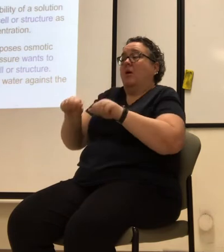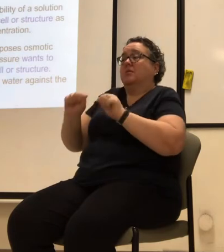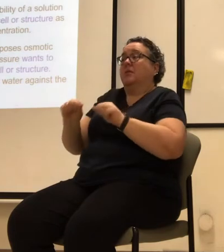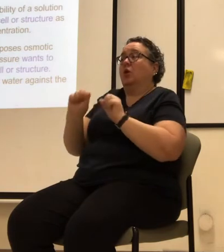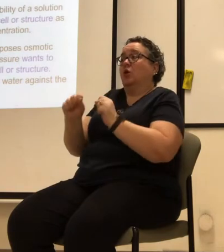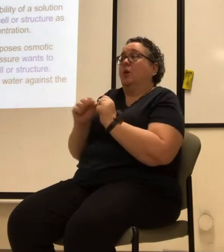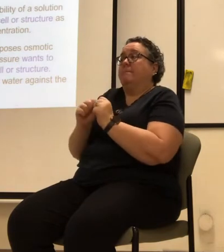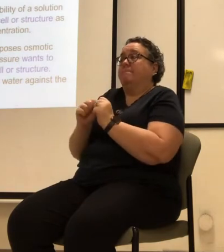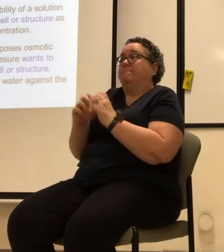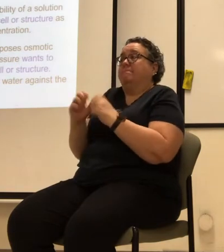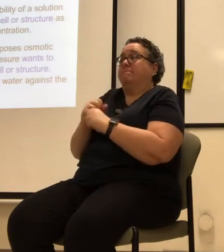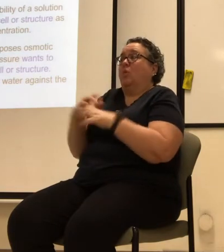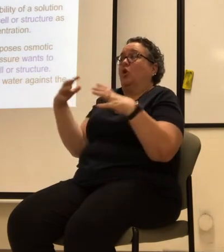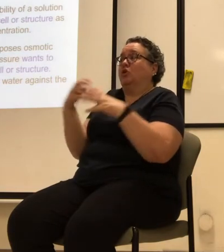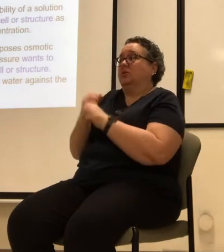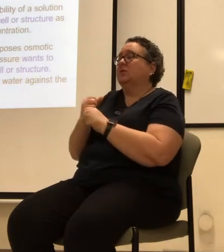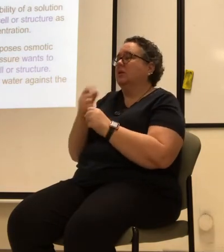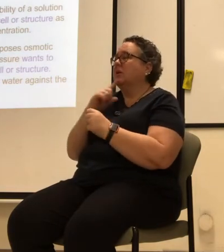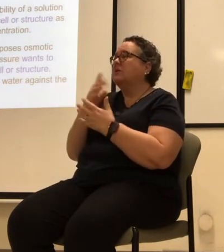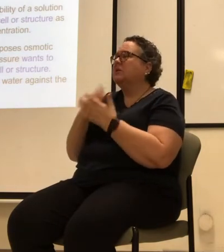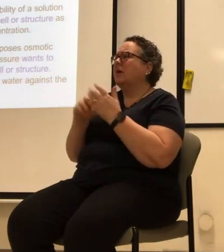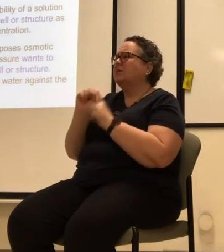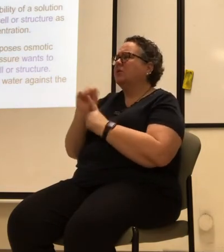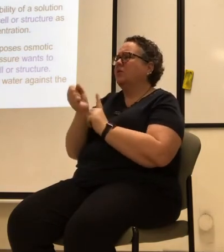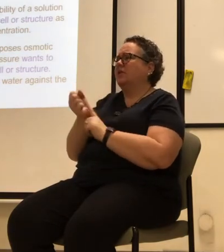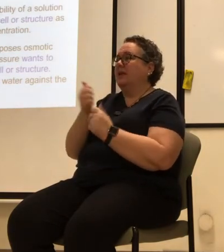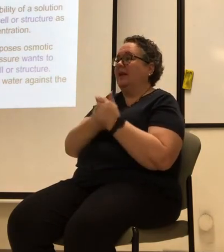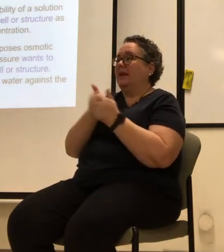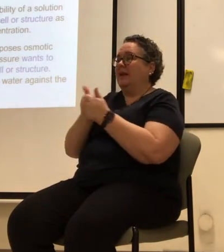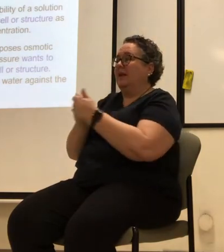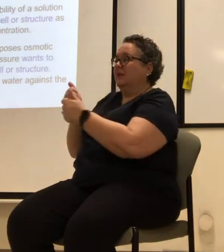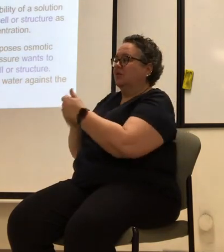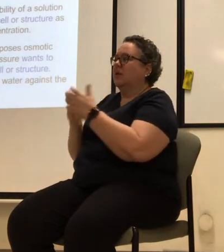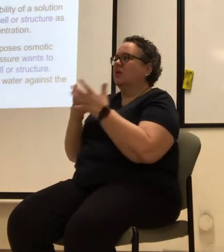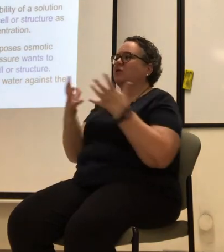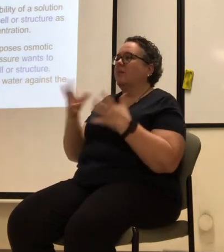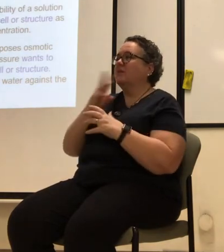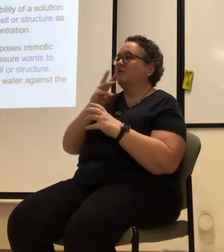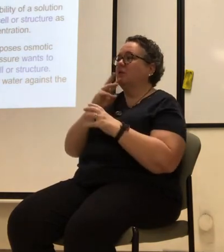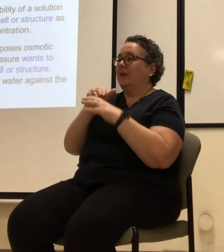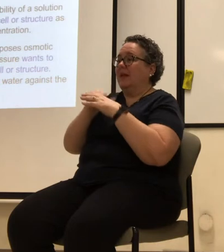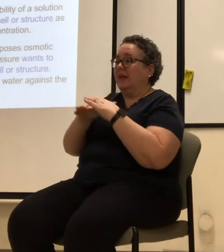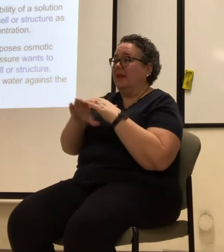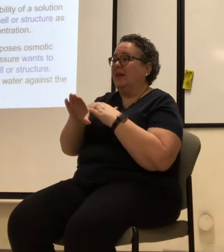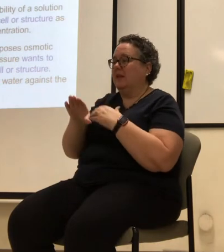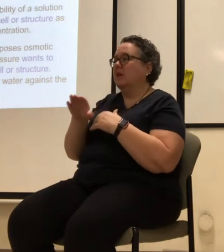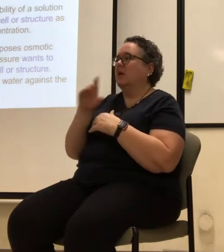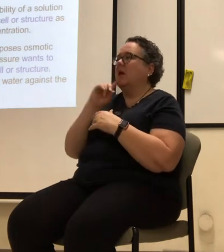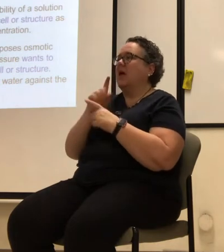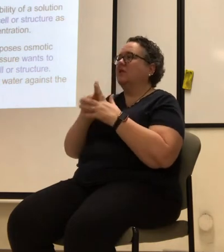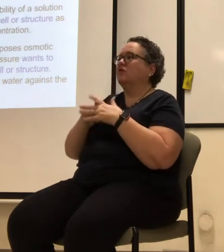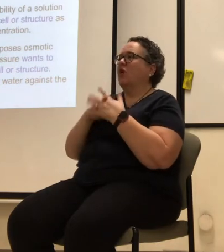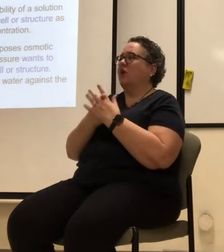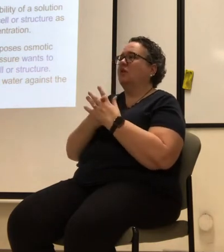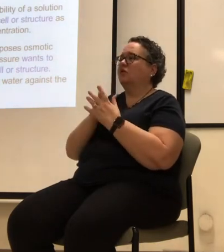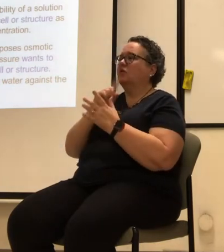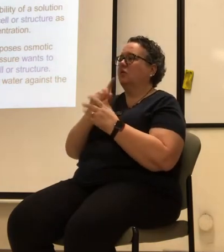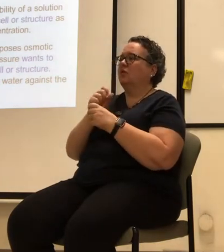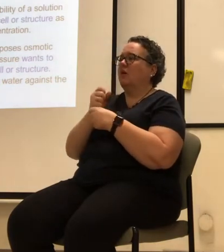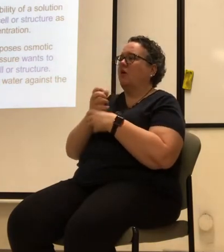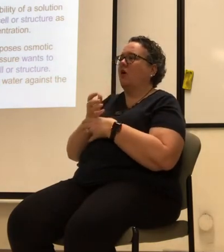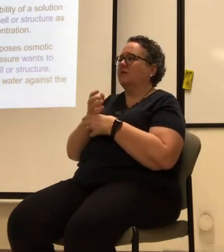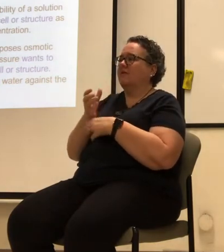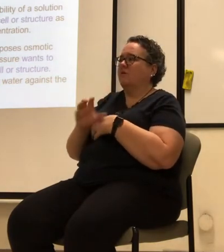there's got to be some point in each scenario where there's so much fluid going in, it's starting to exert a force out. There, at